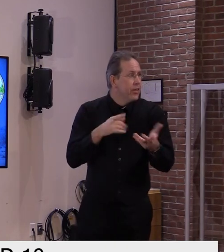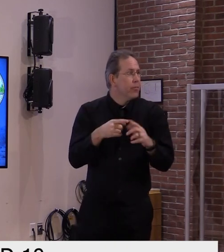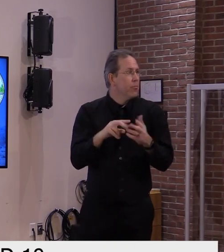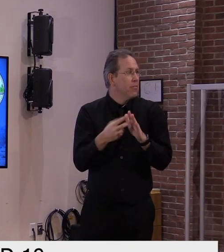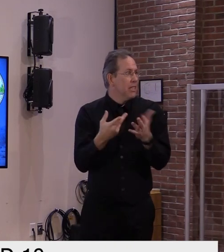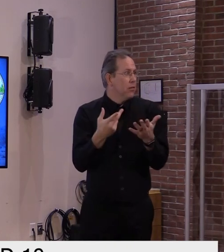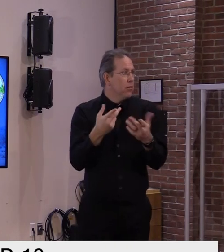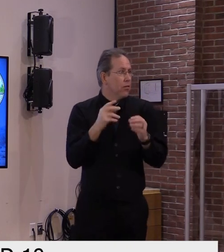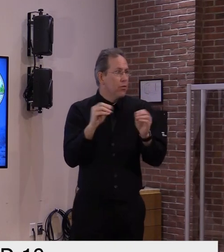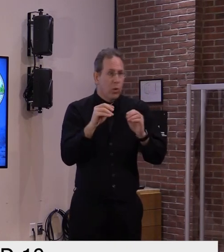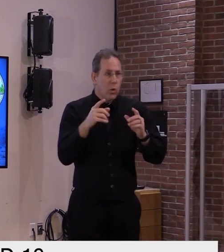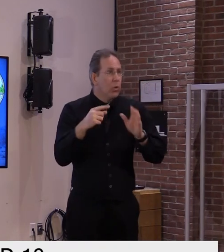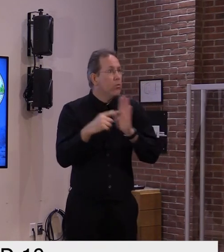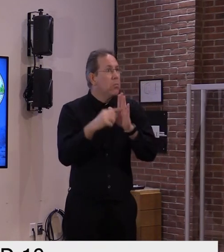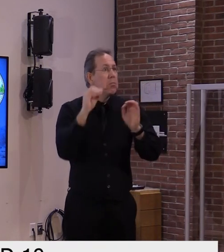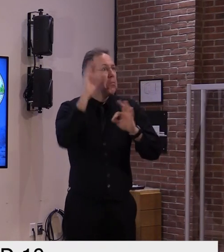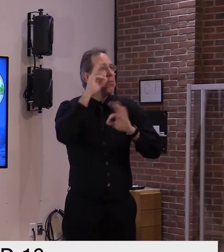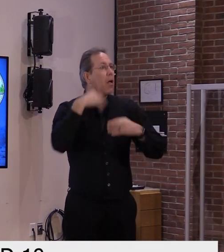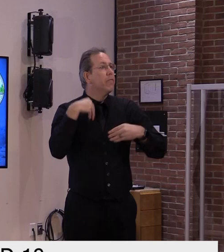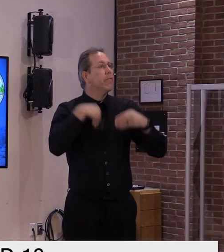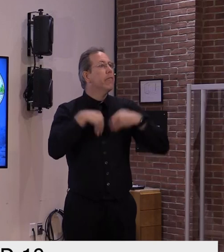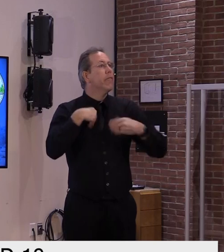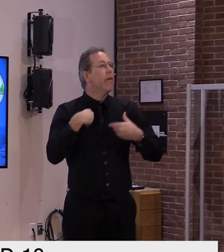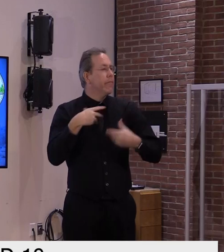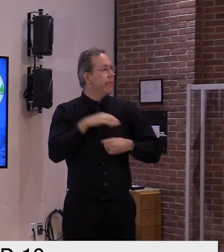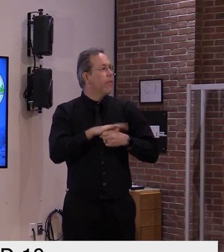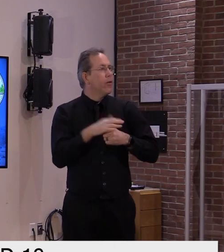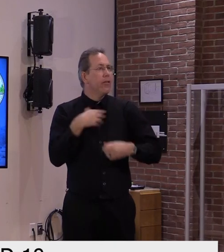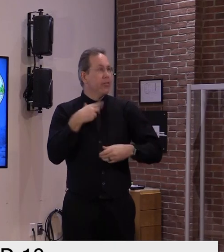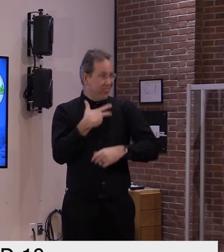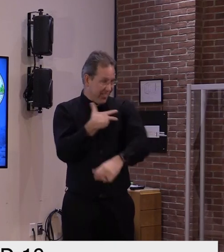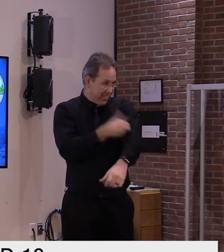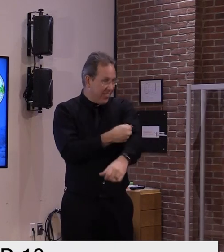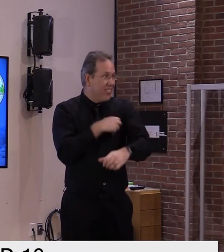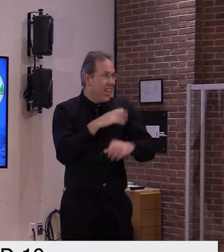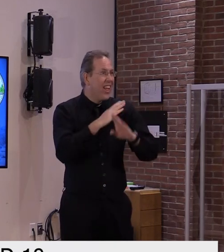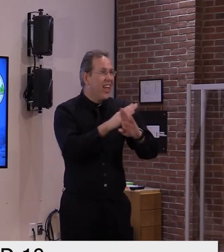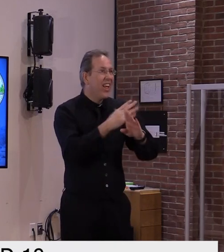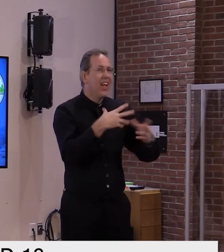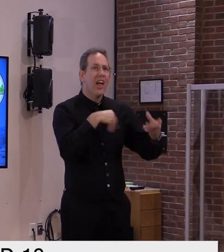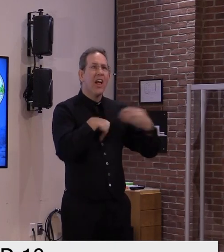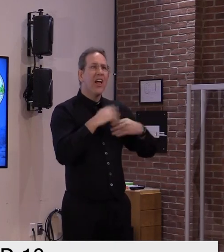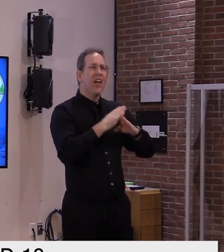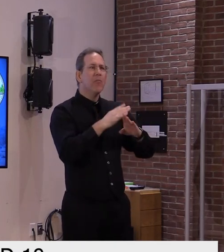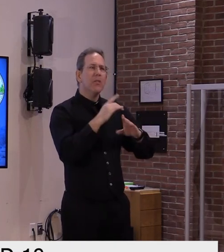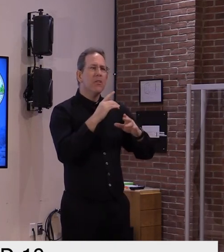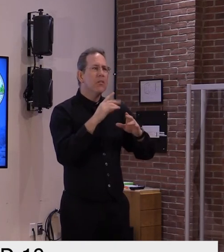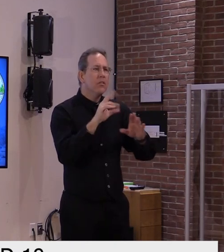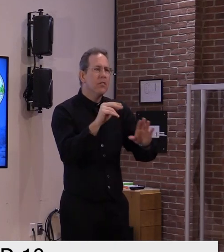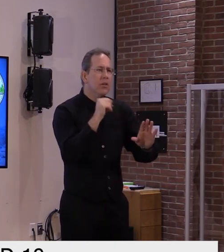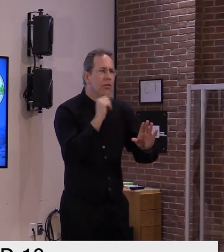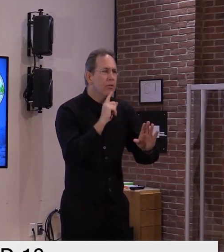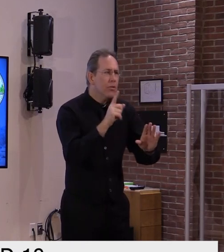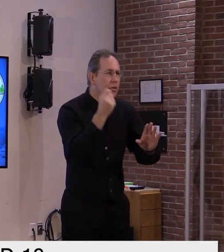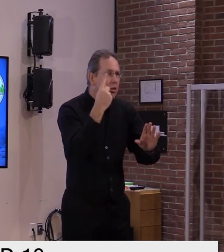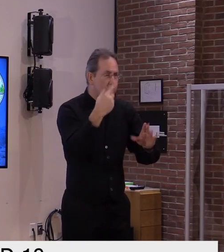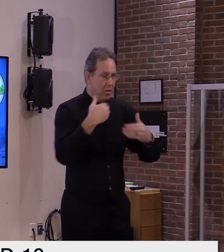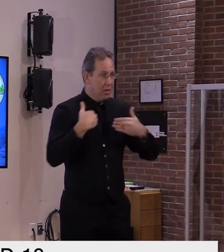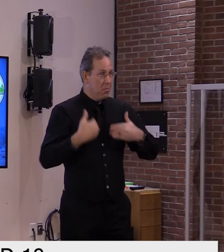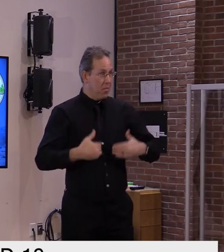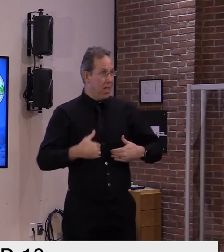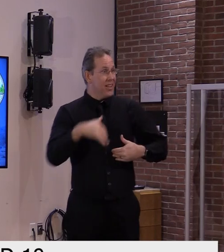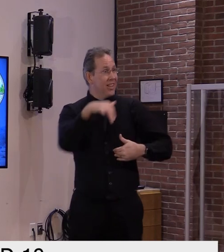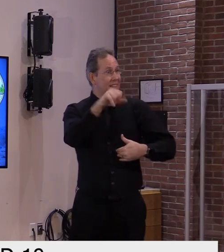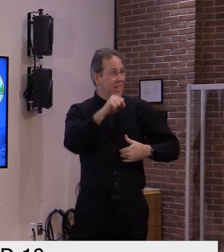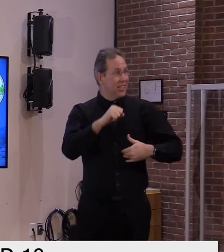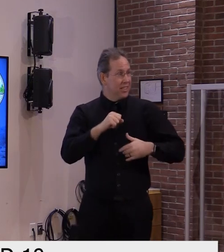that vaccinating everybody quickly would help, the problem is the body's immune system doesn't understand that and still